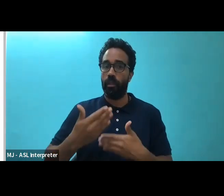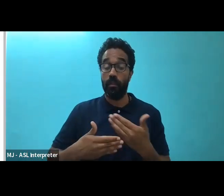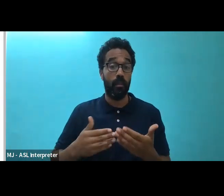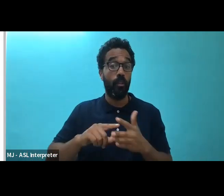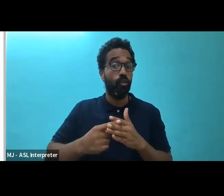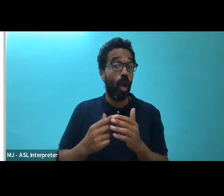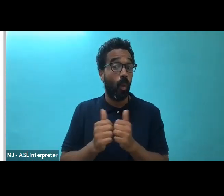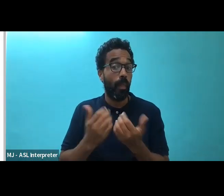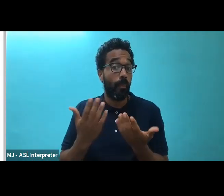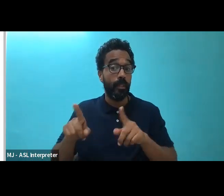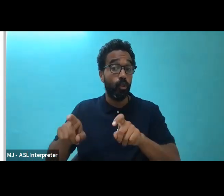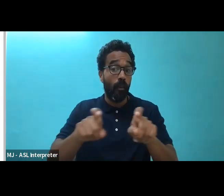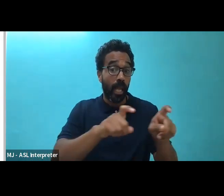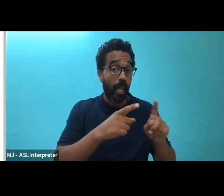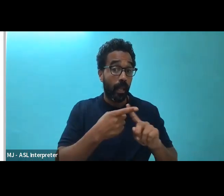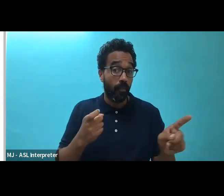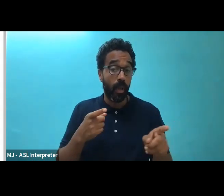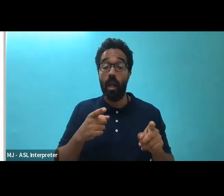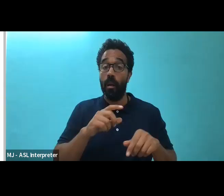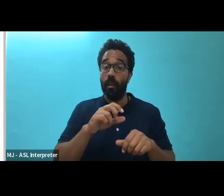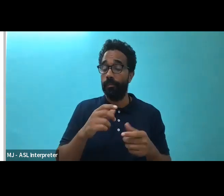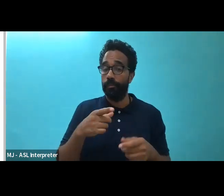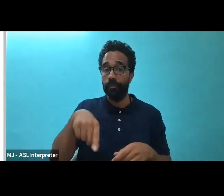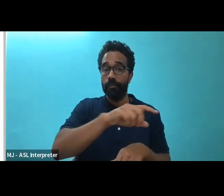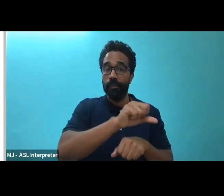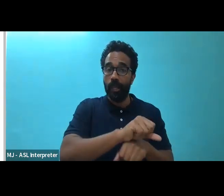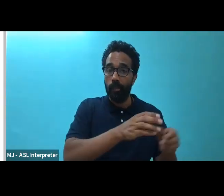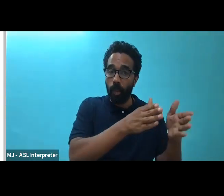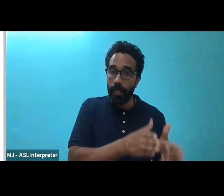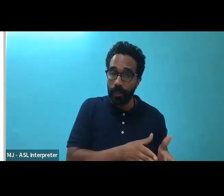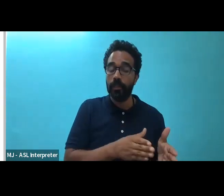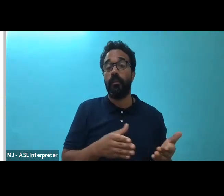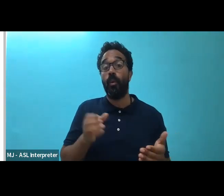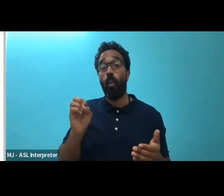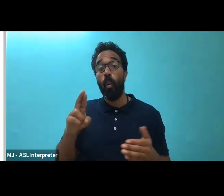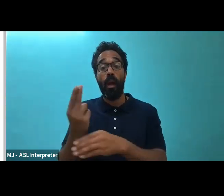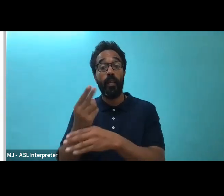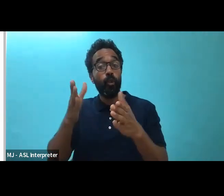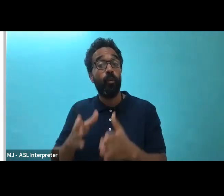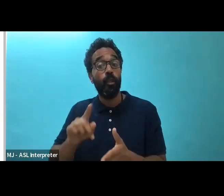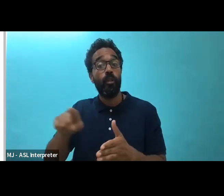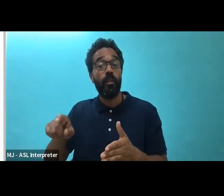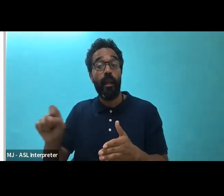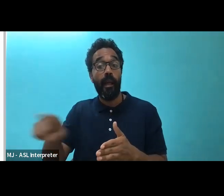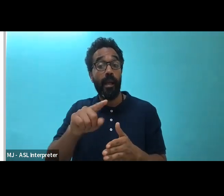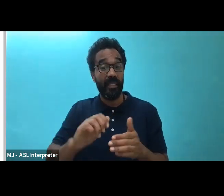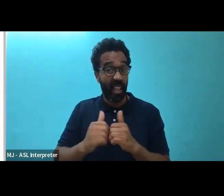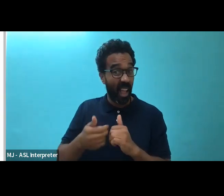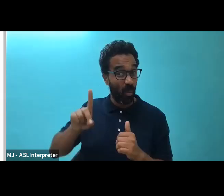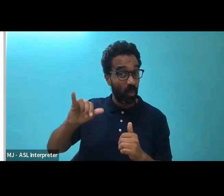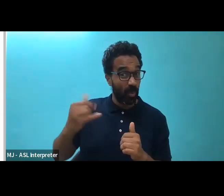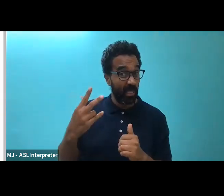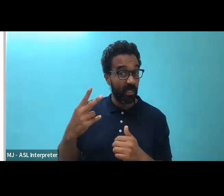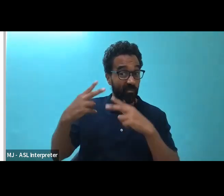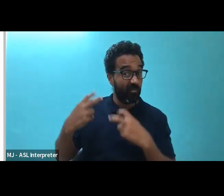your employees or your clients or consumers to find out how well you're doing. You could be looking at demographics.